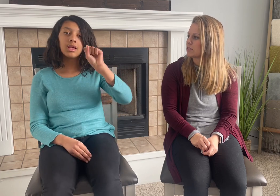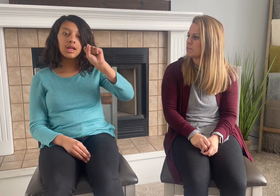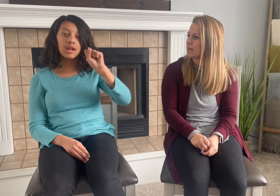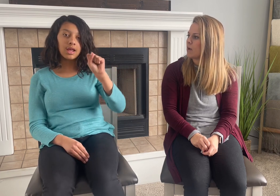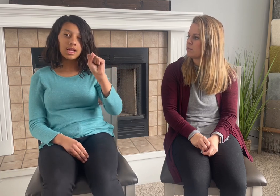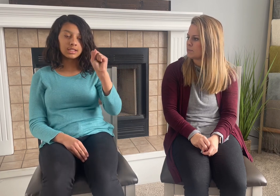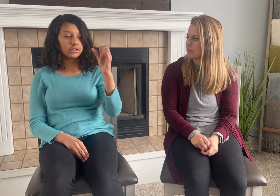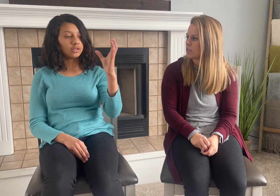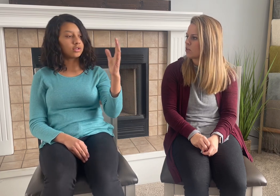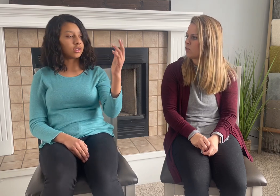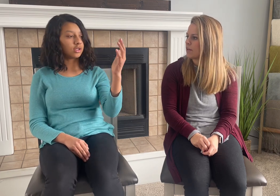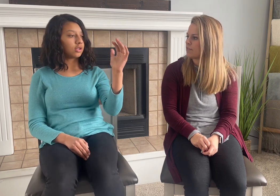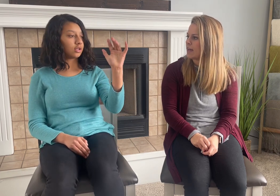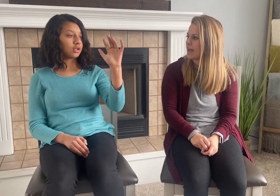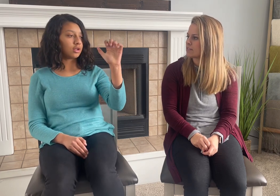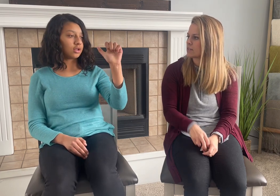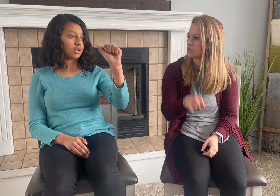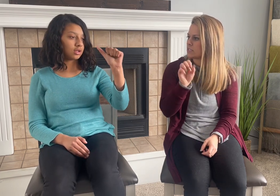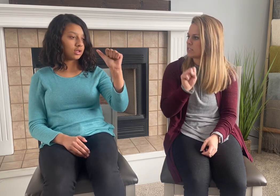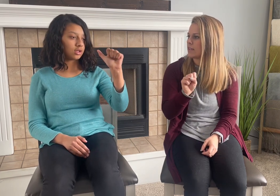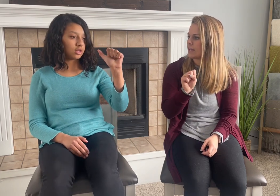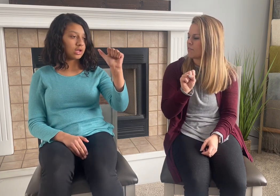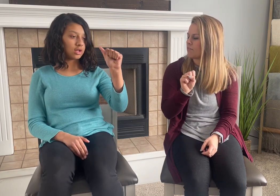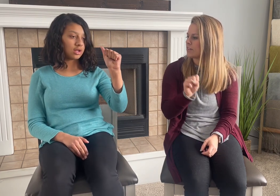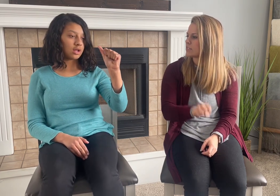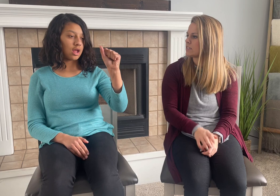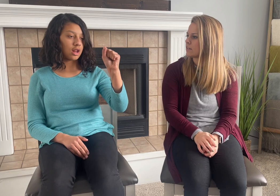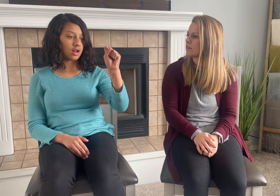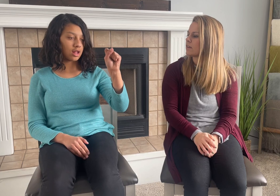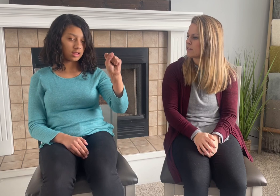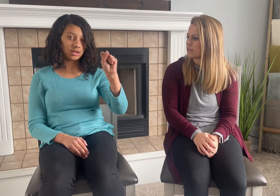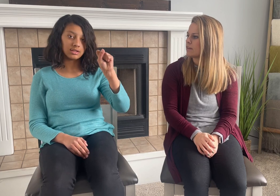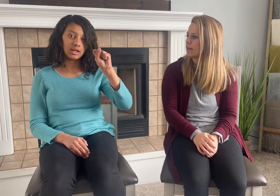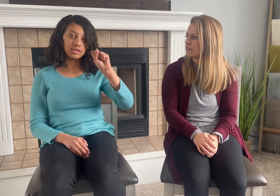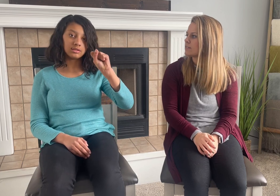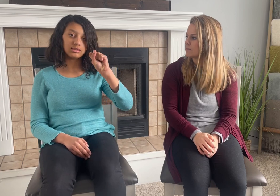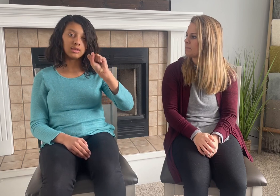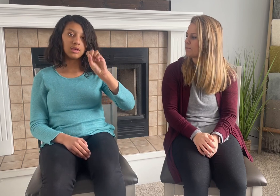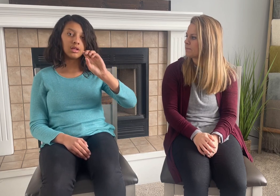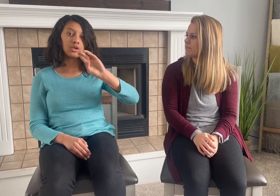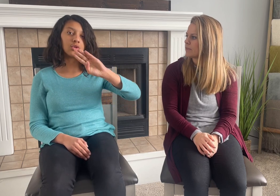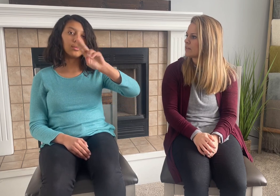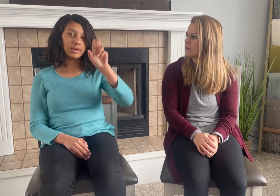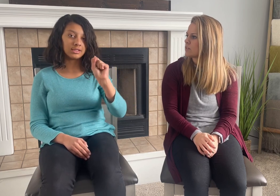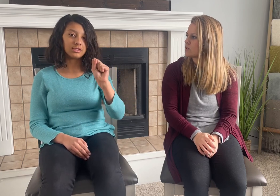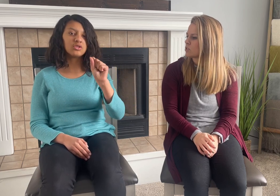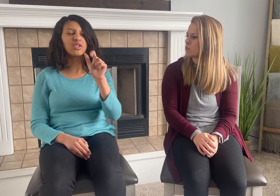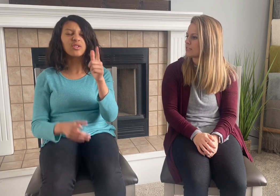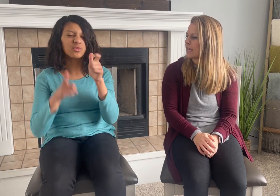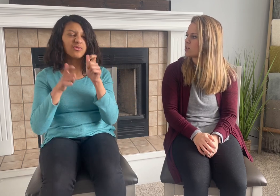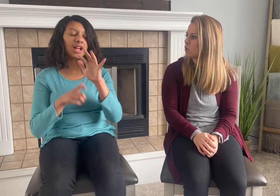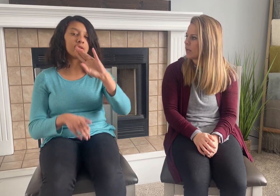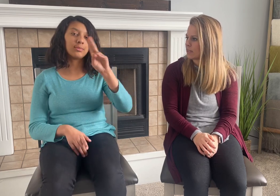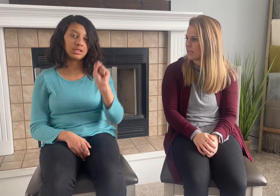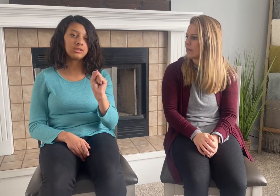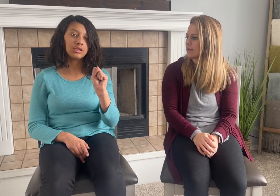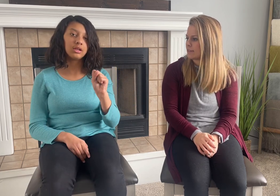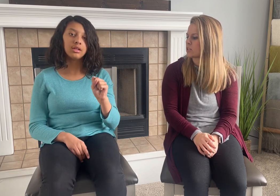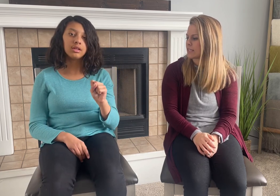put them down to make the U. And then the S goes into like a fist. S. So signed quickly looks